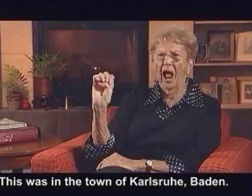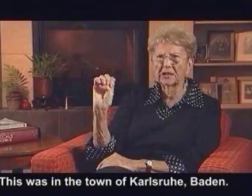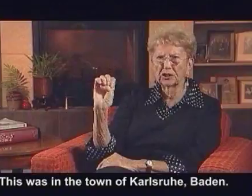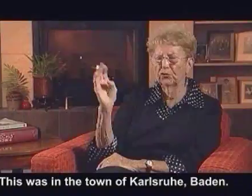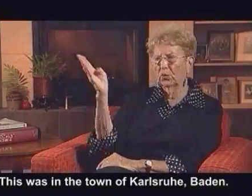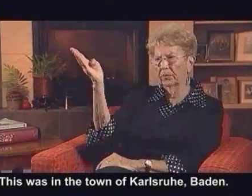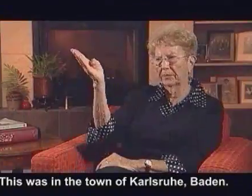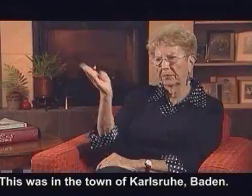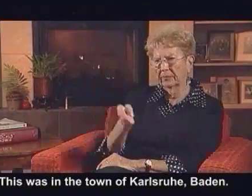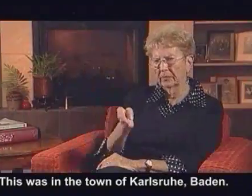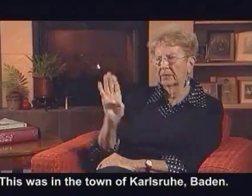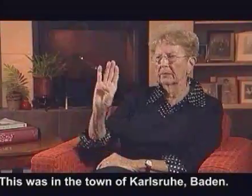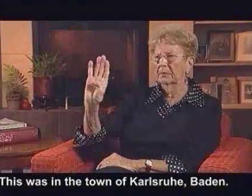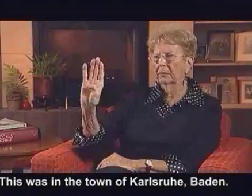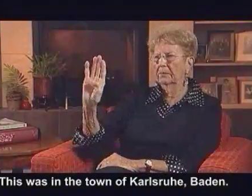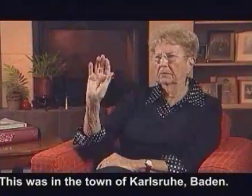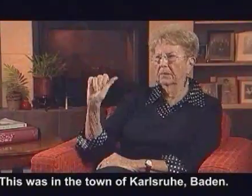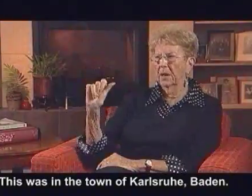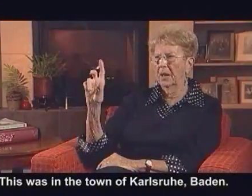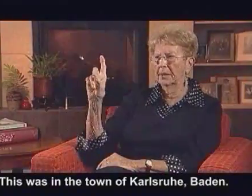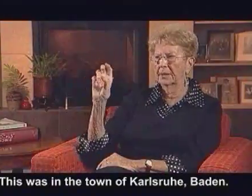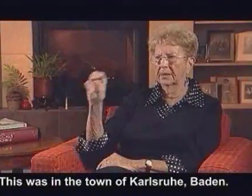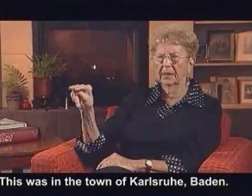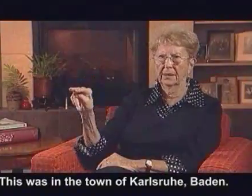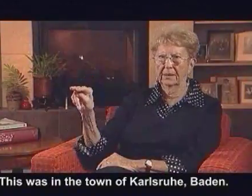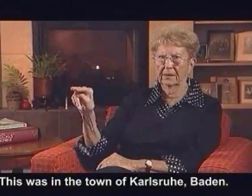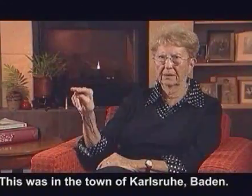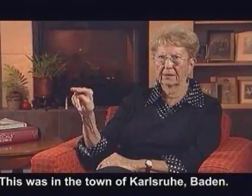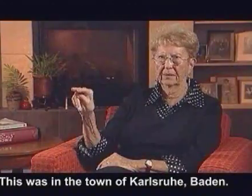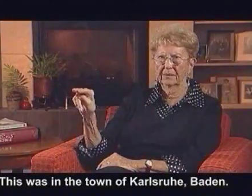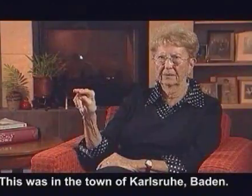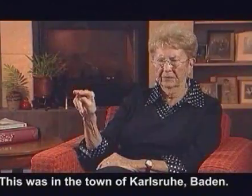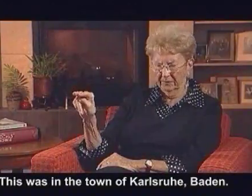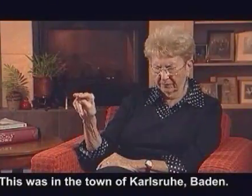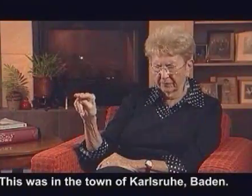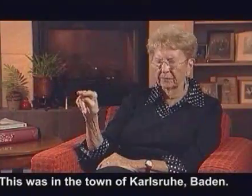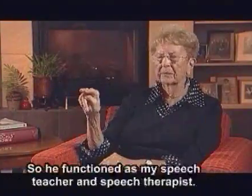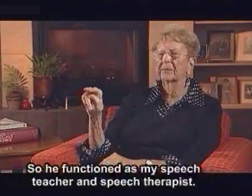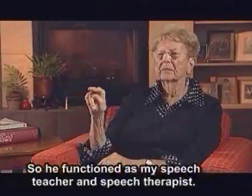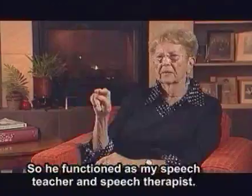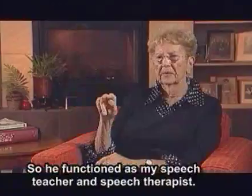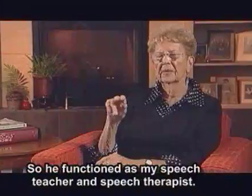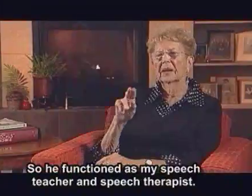This was in the town of Karlsruhe, Baden.